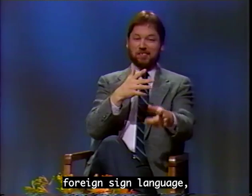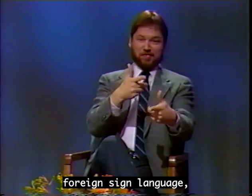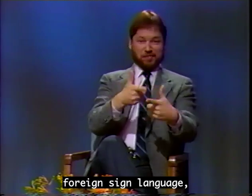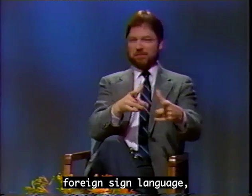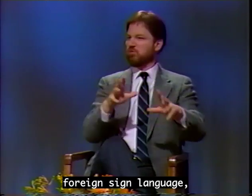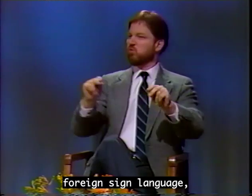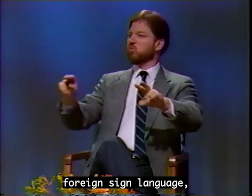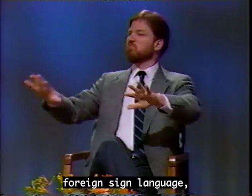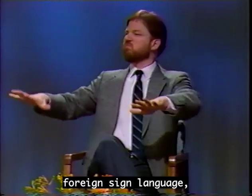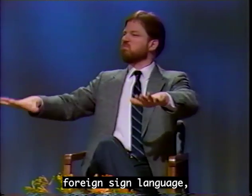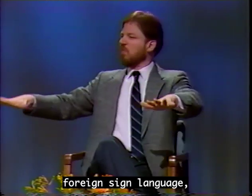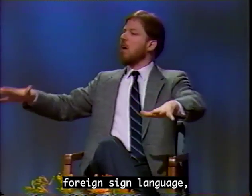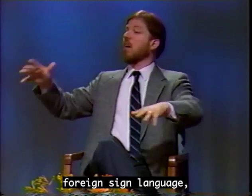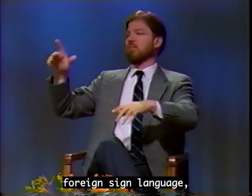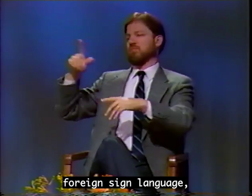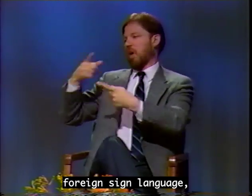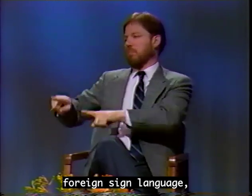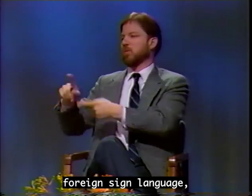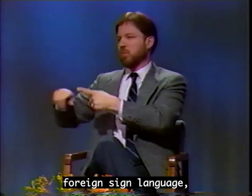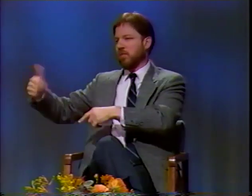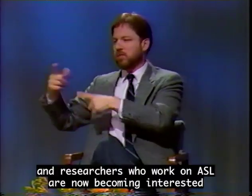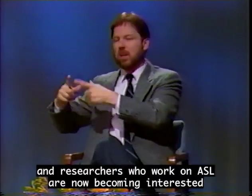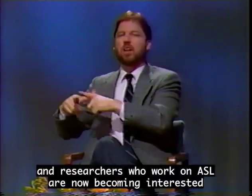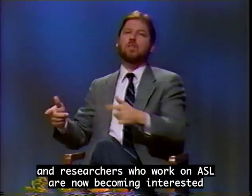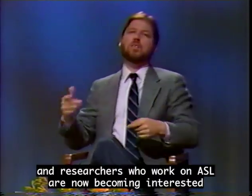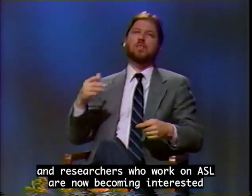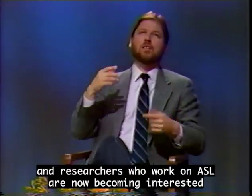foreign sign language. And